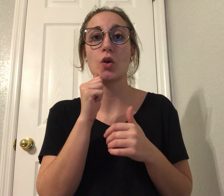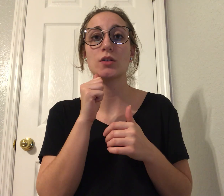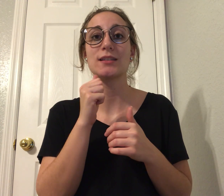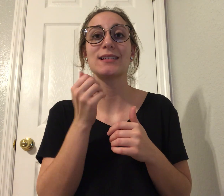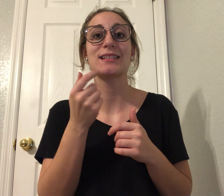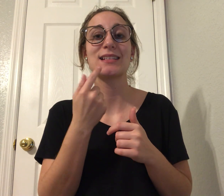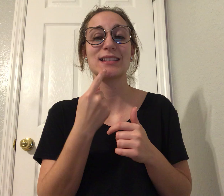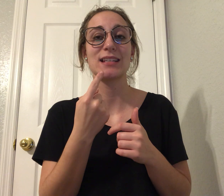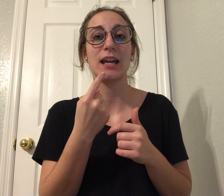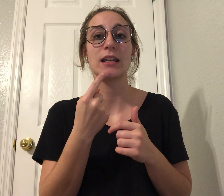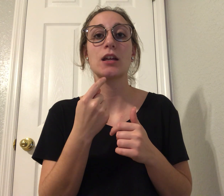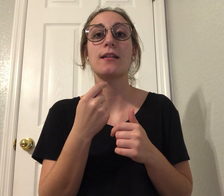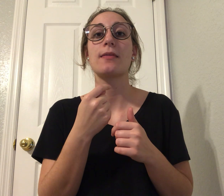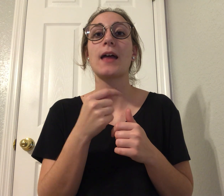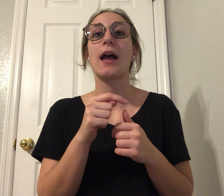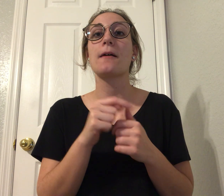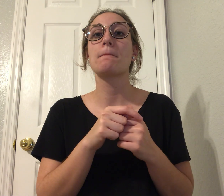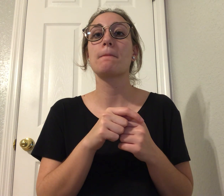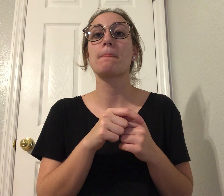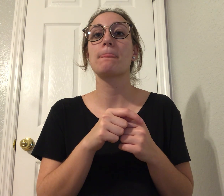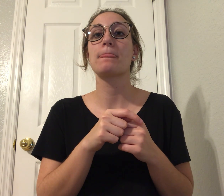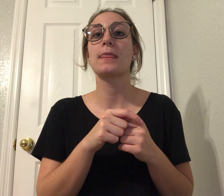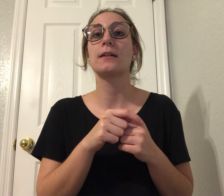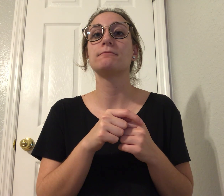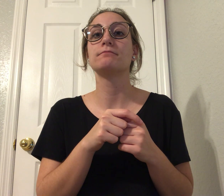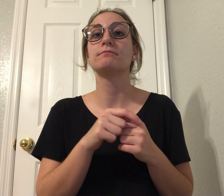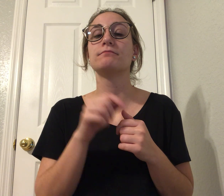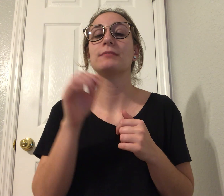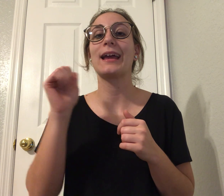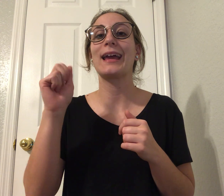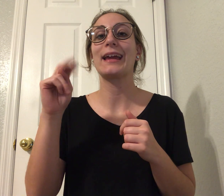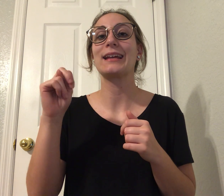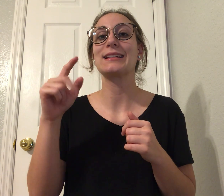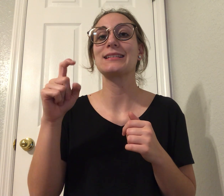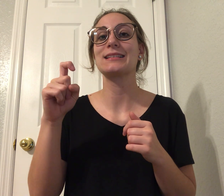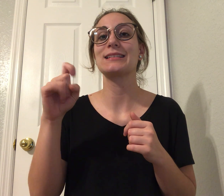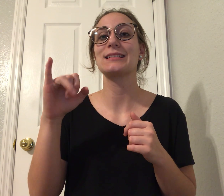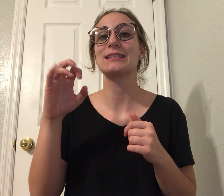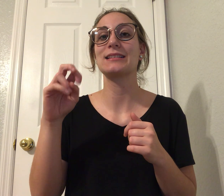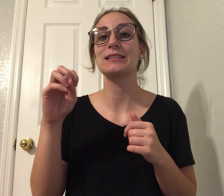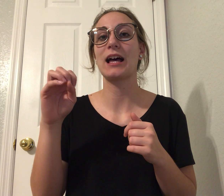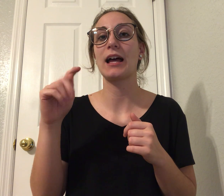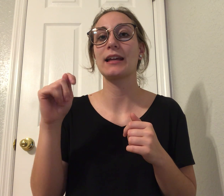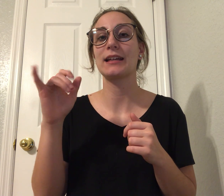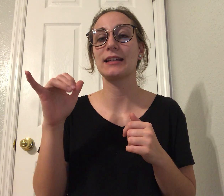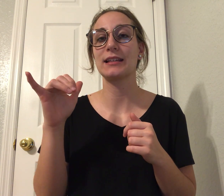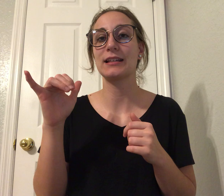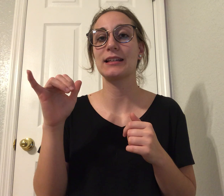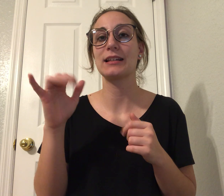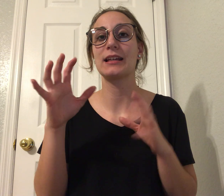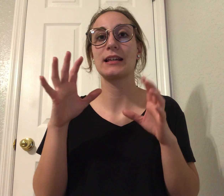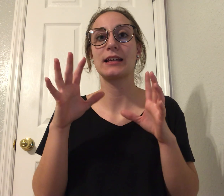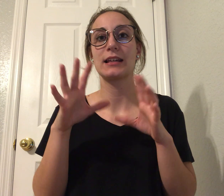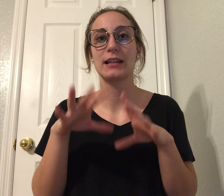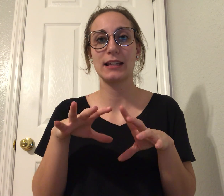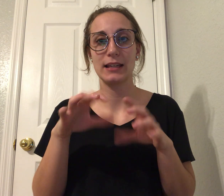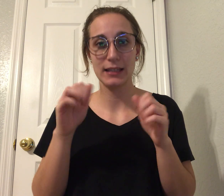stress, and it was strongest in individuals with the highest level of stress. Now, one real interesting thing about